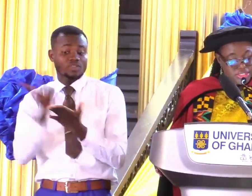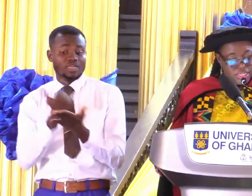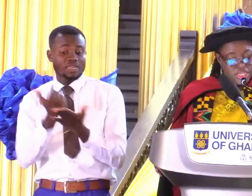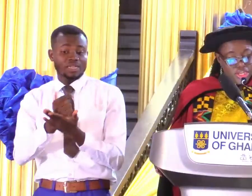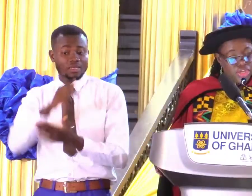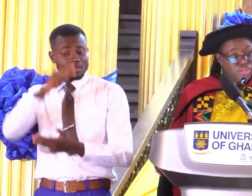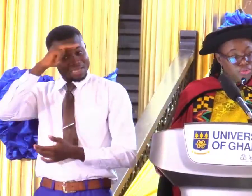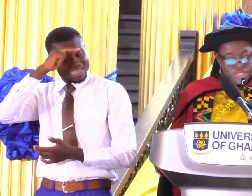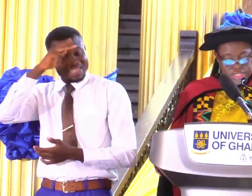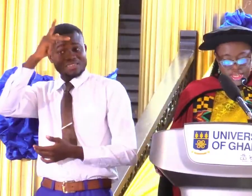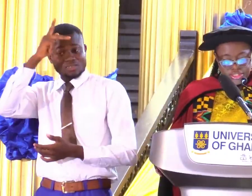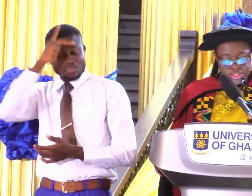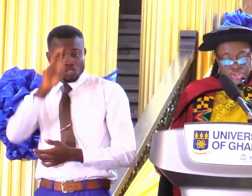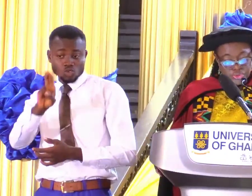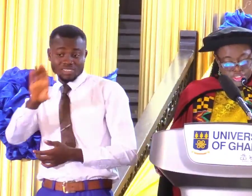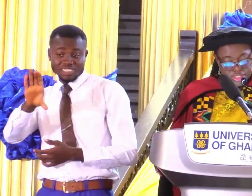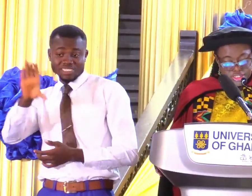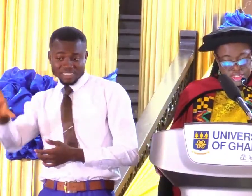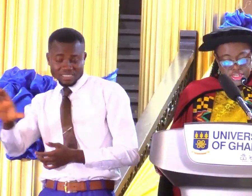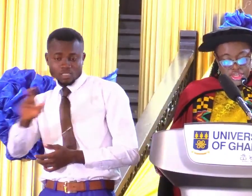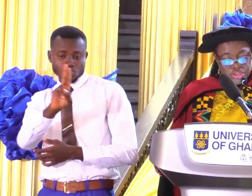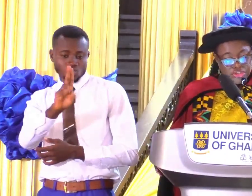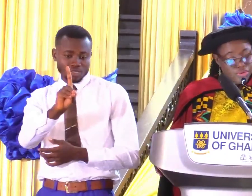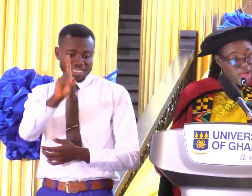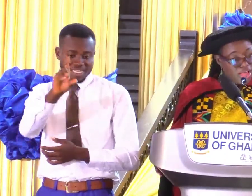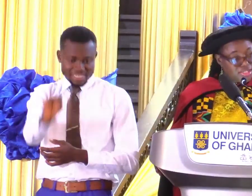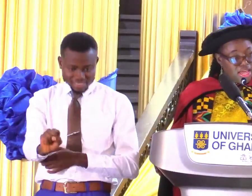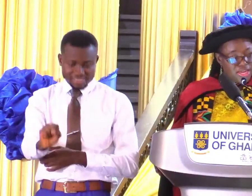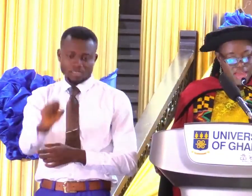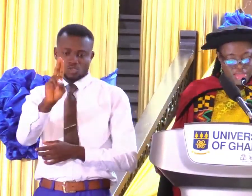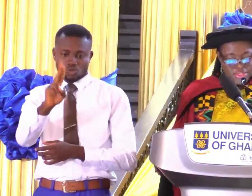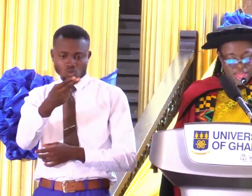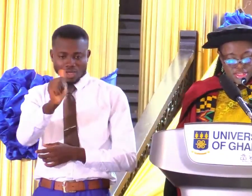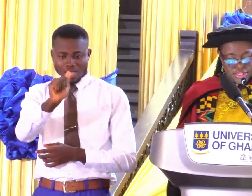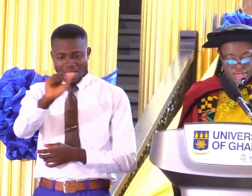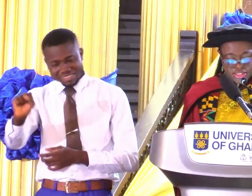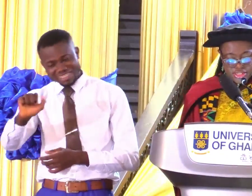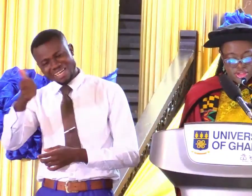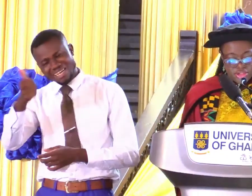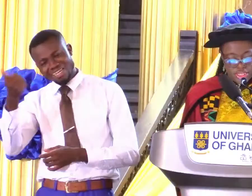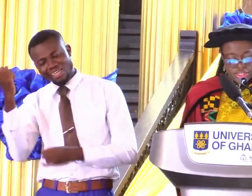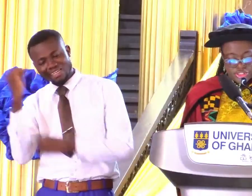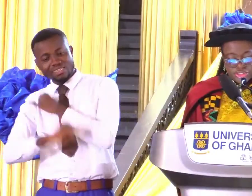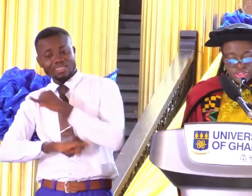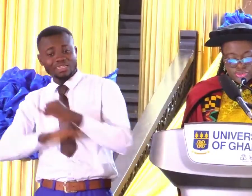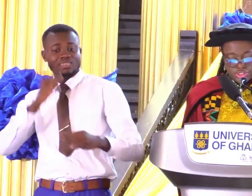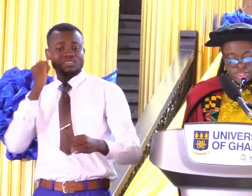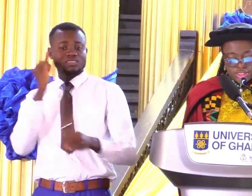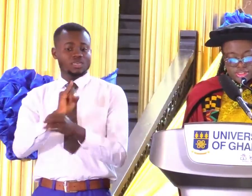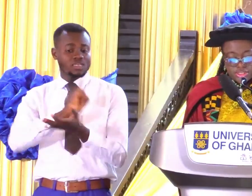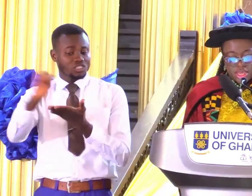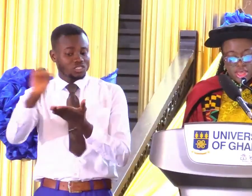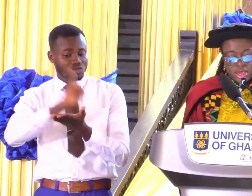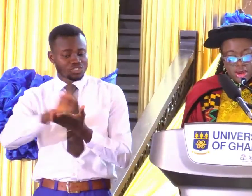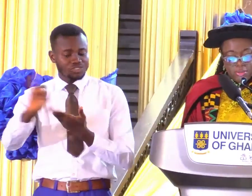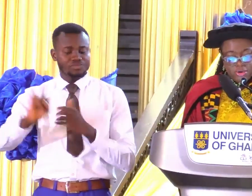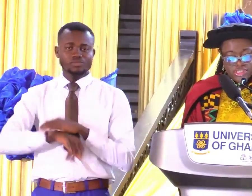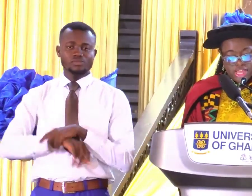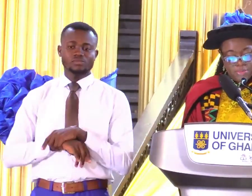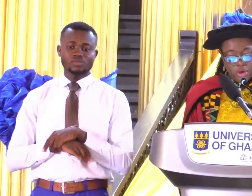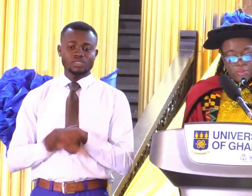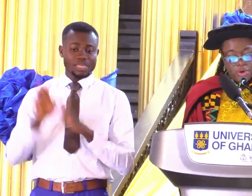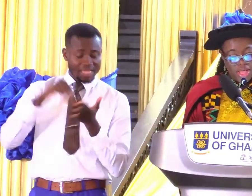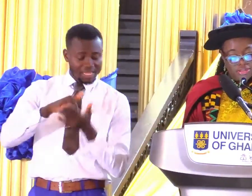KNUST, UDS, UCC, UHAS, and other international institutions.